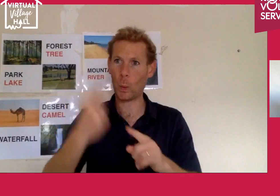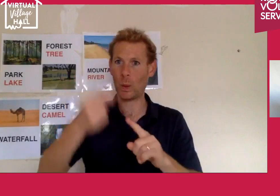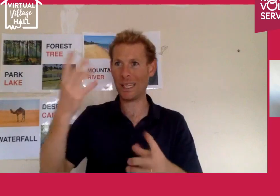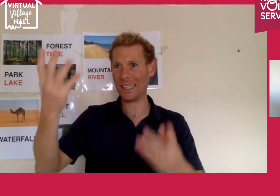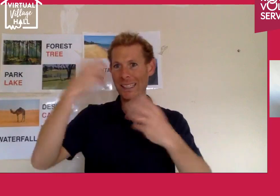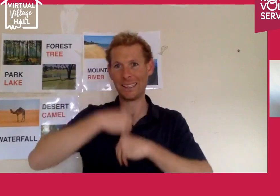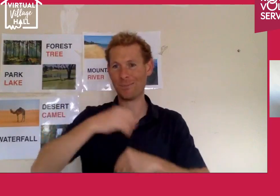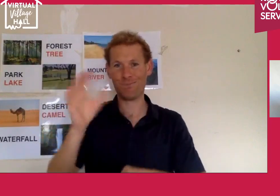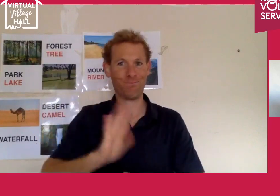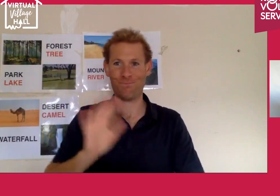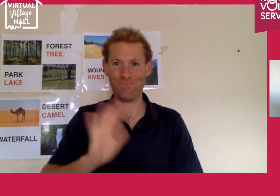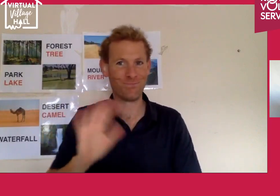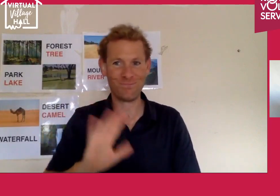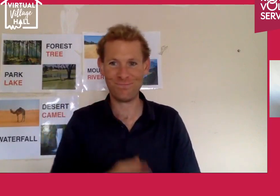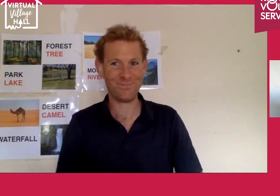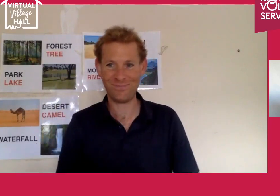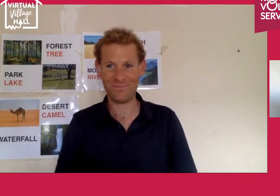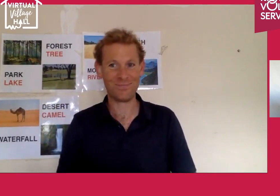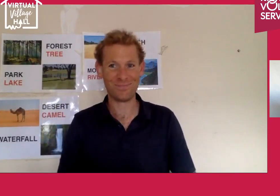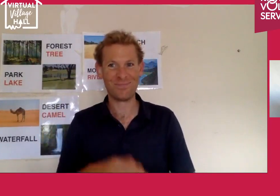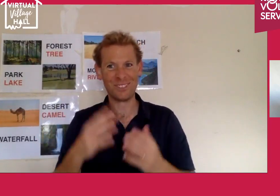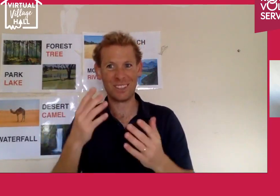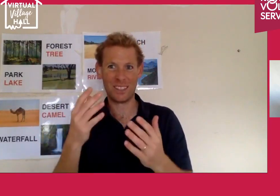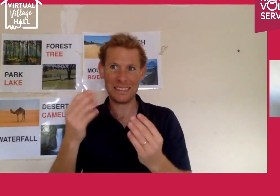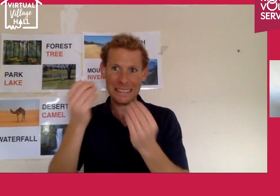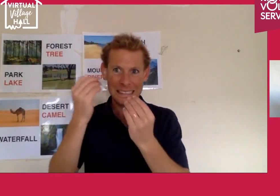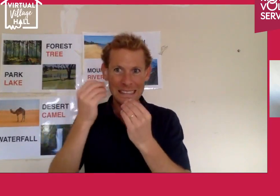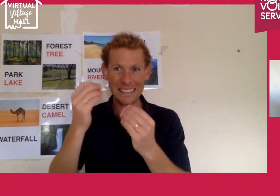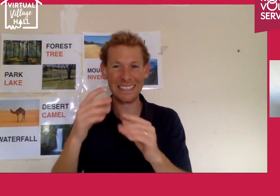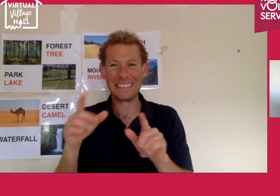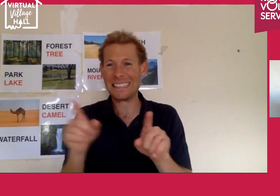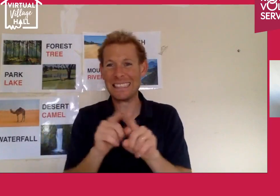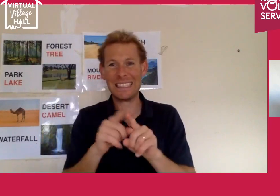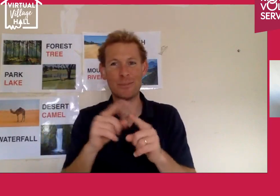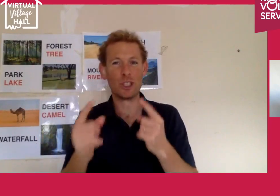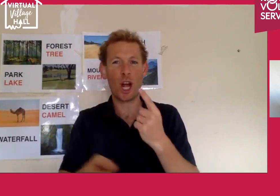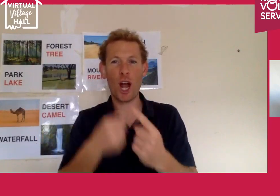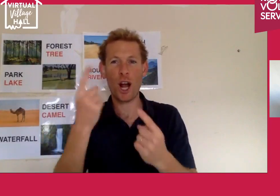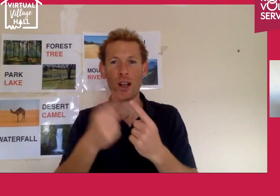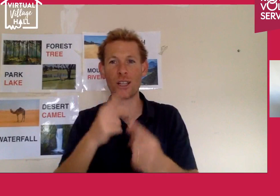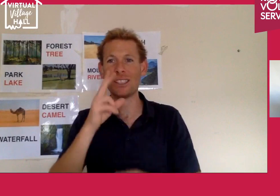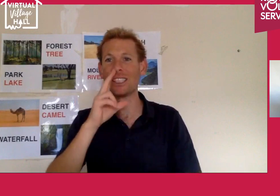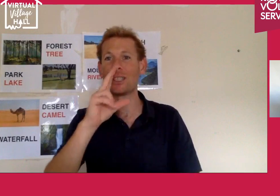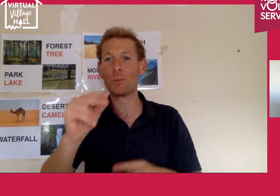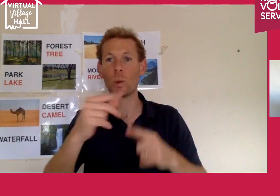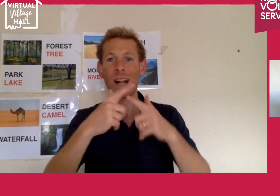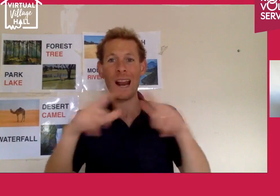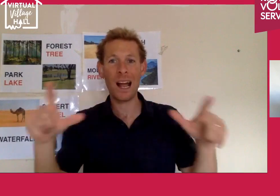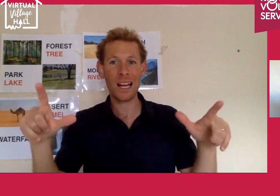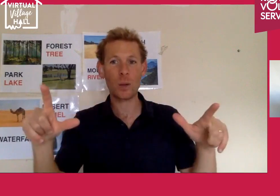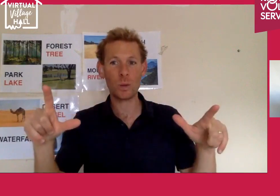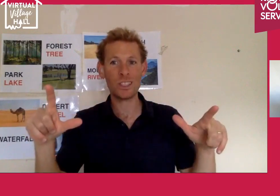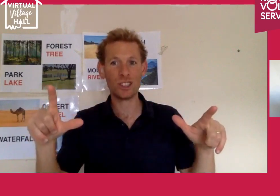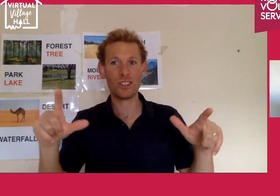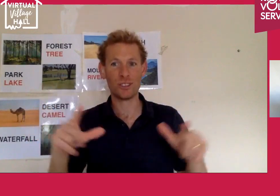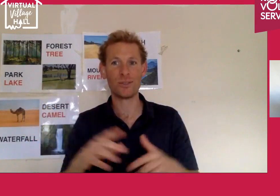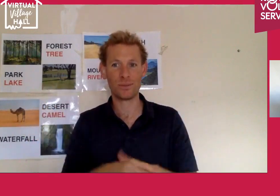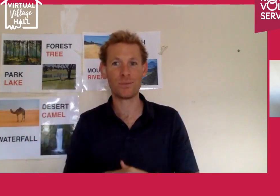through those qualifications. So it's not just a case of being able to kind of fast track through in a couple of years. You have to actually